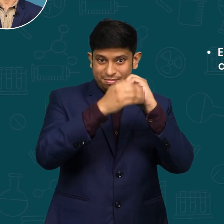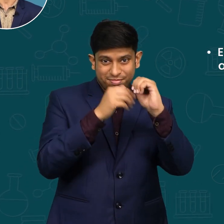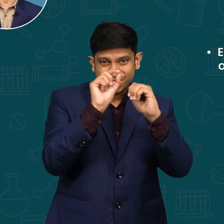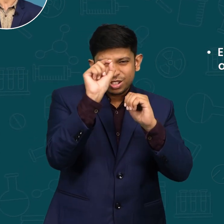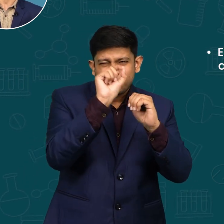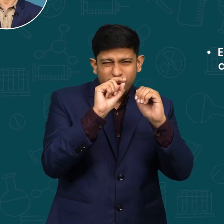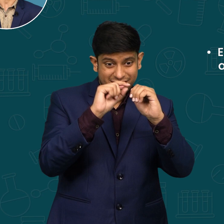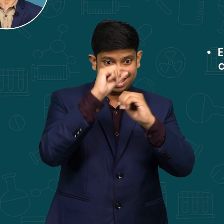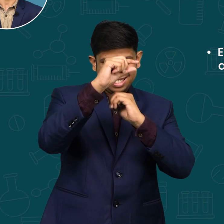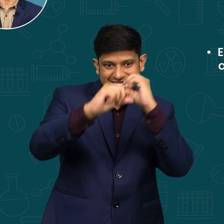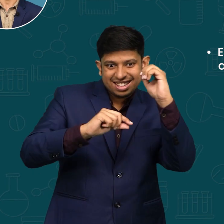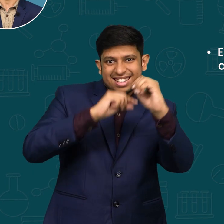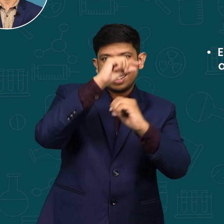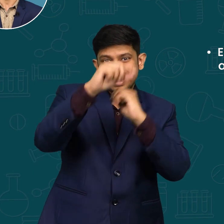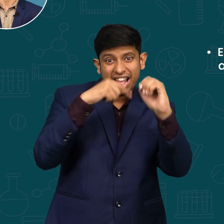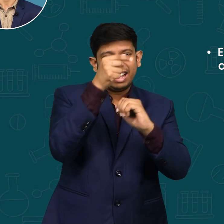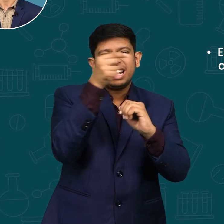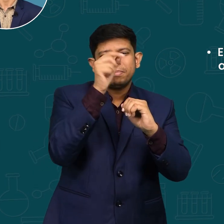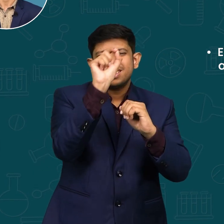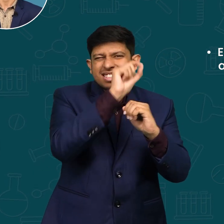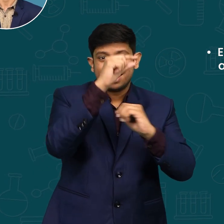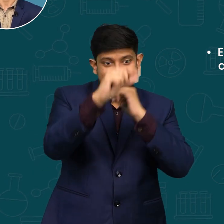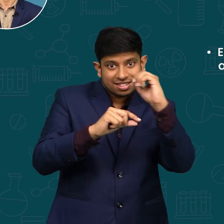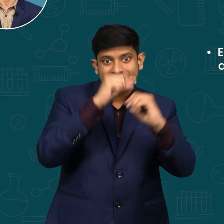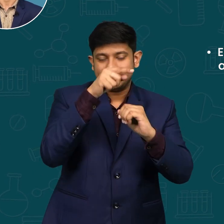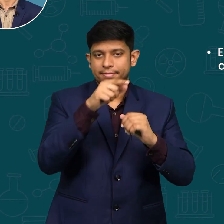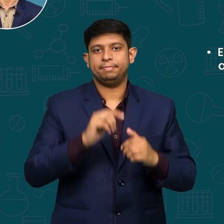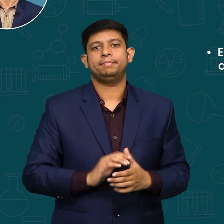Electron is a negatively charged particle of the atom.